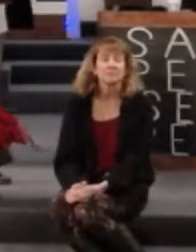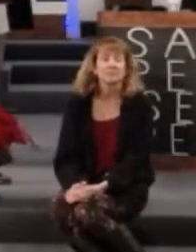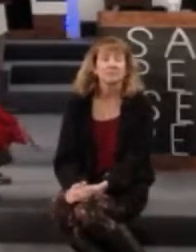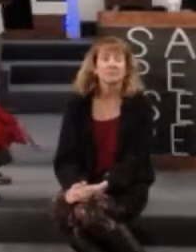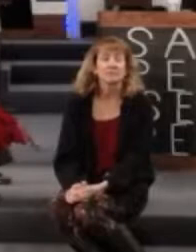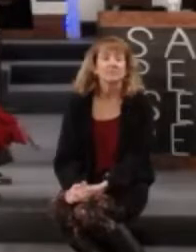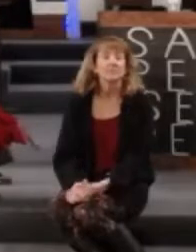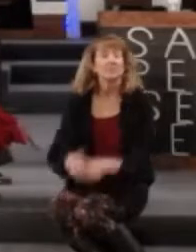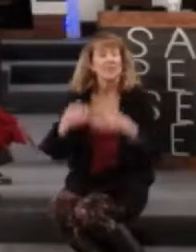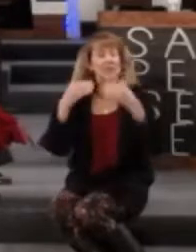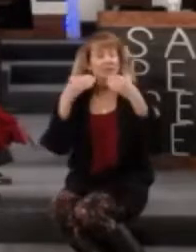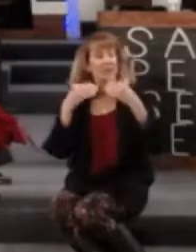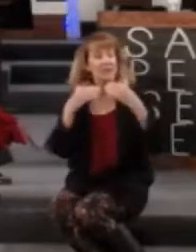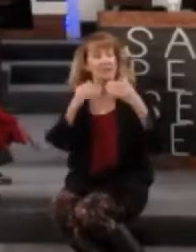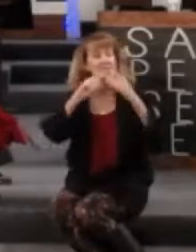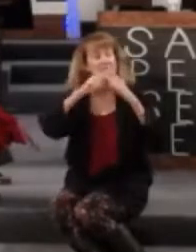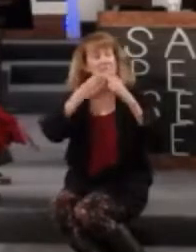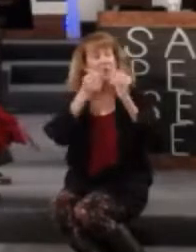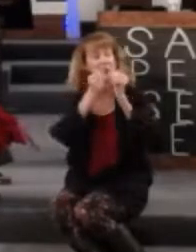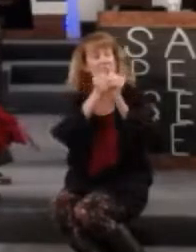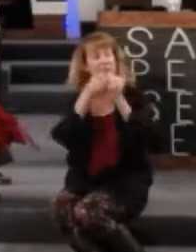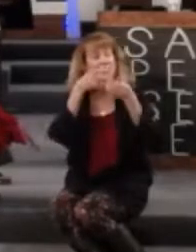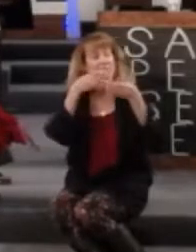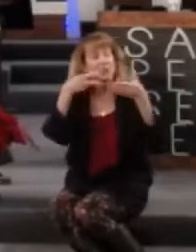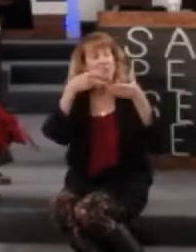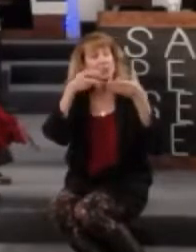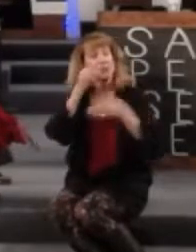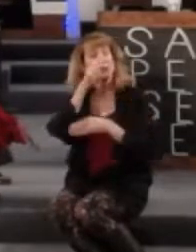And for the time being, let's start with verse